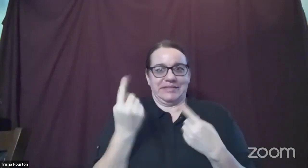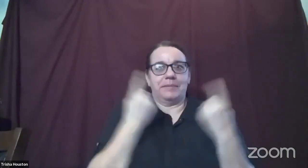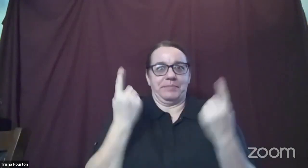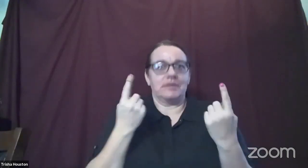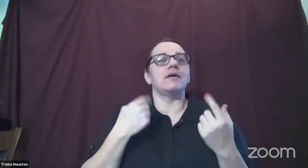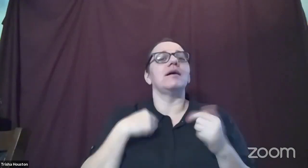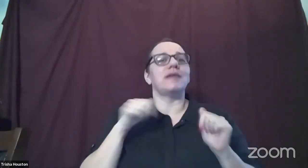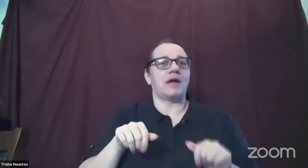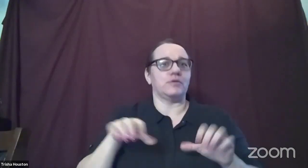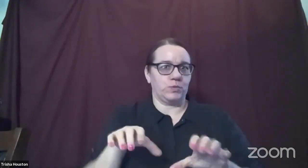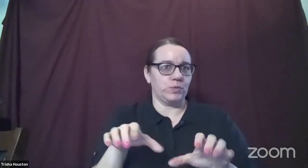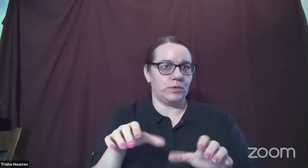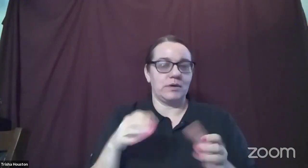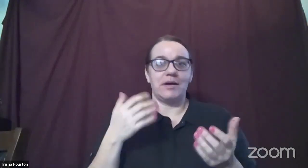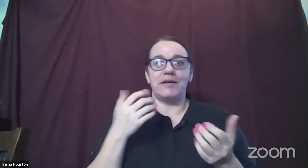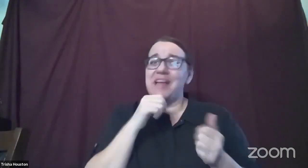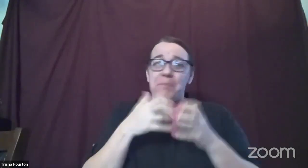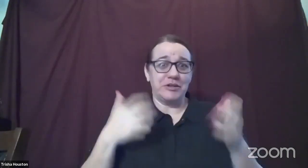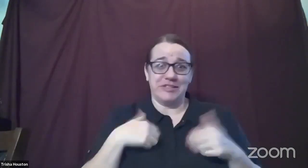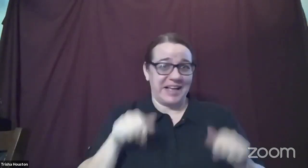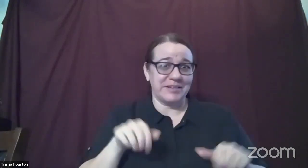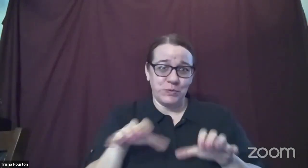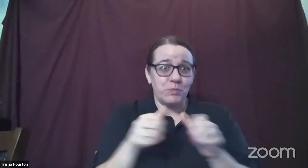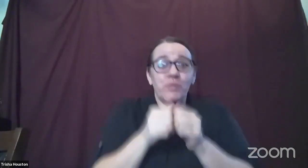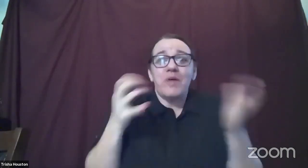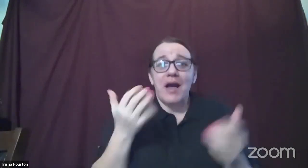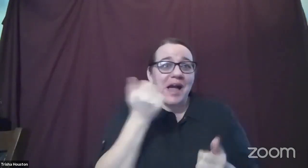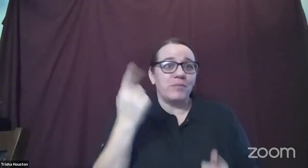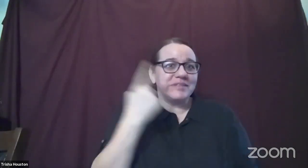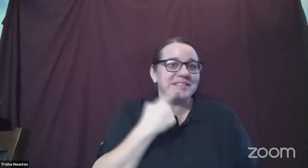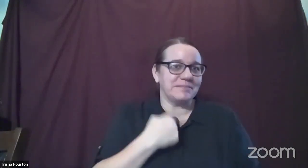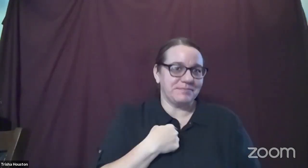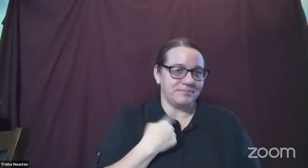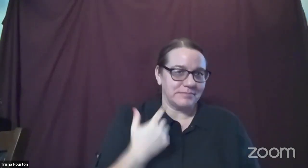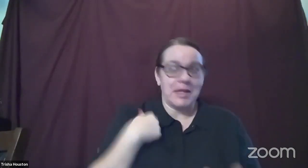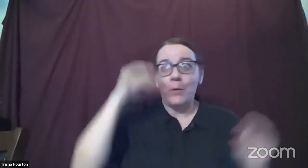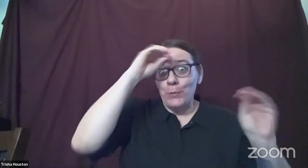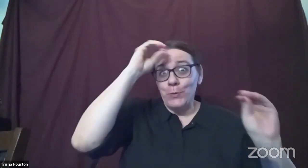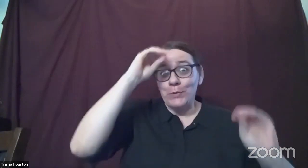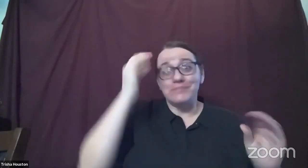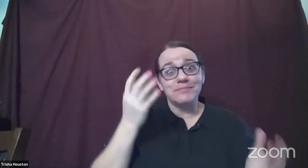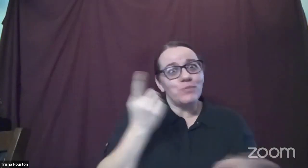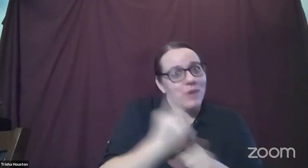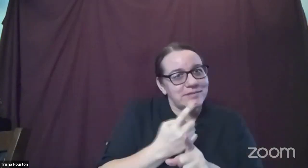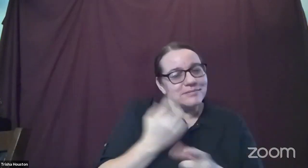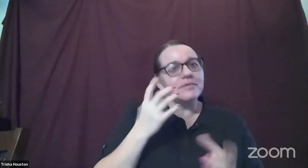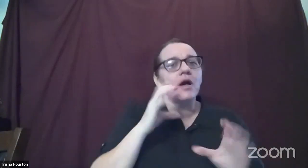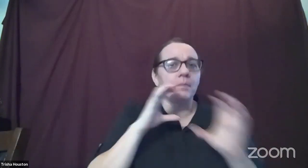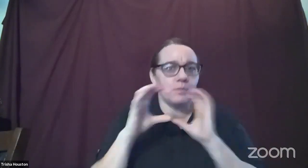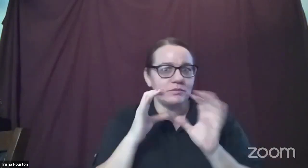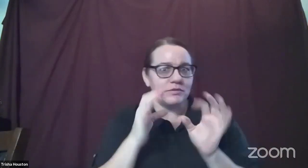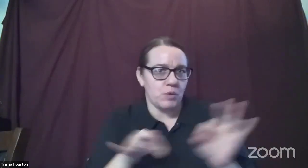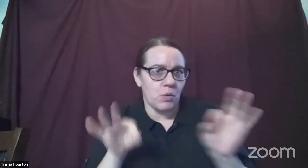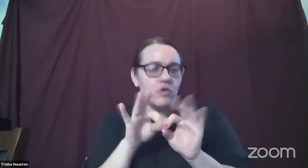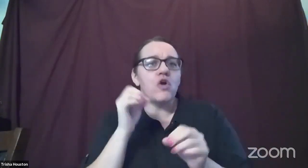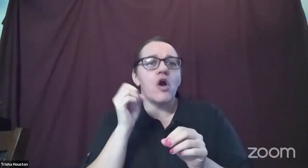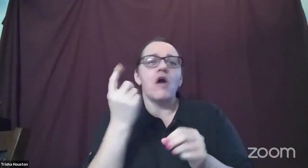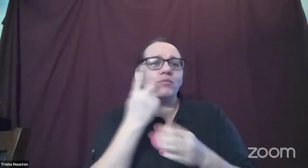The only way we can act is if you give us something to act on. We don't know something's happening unless